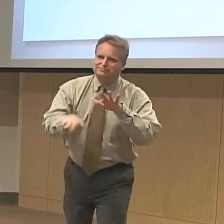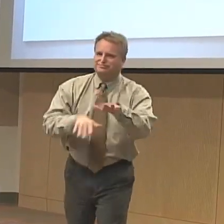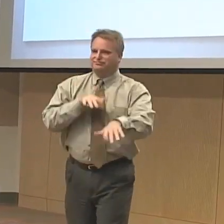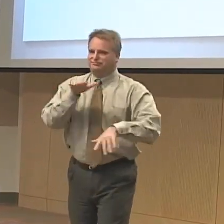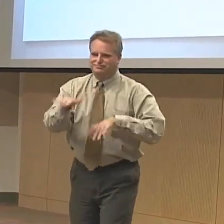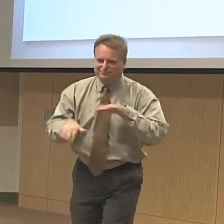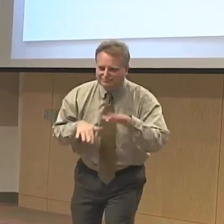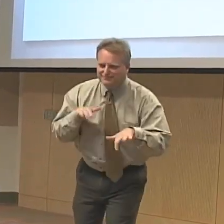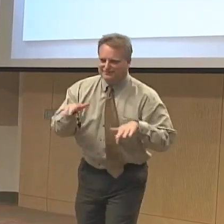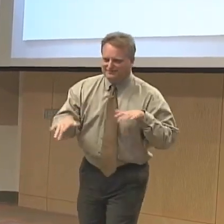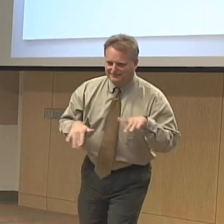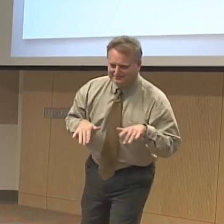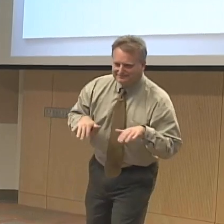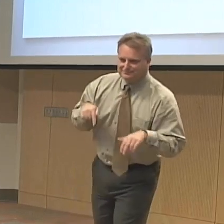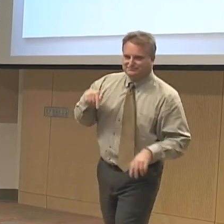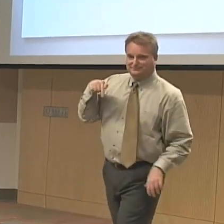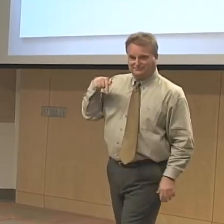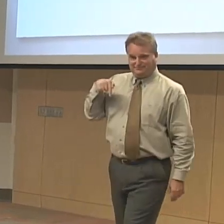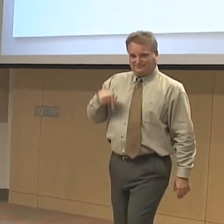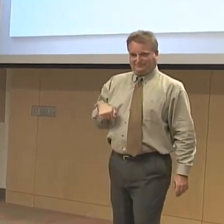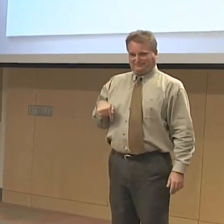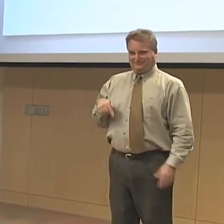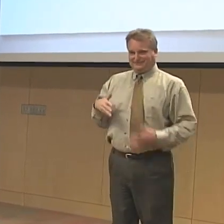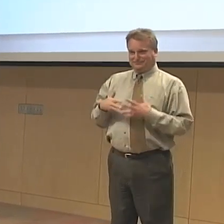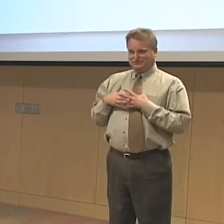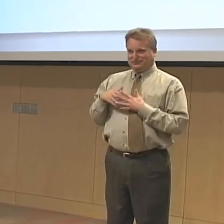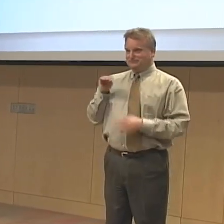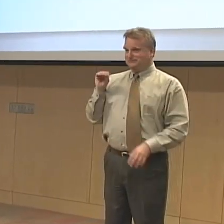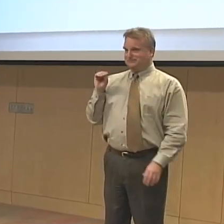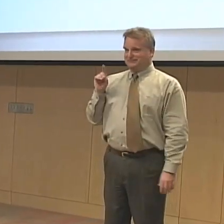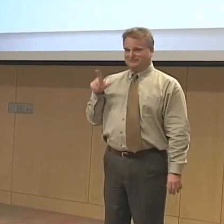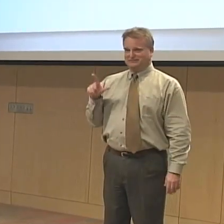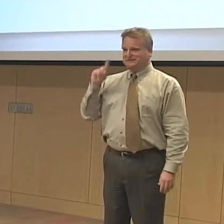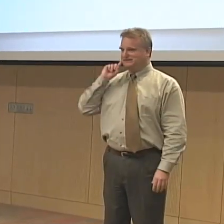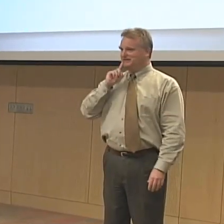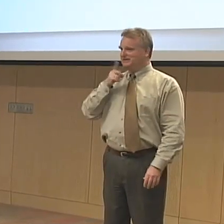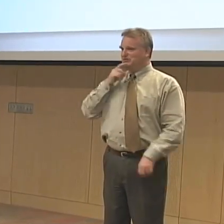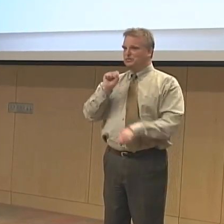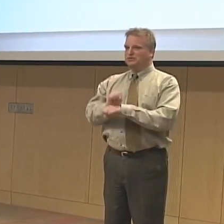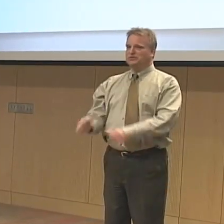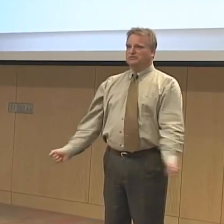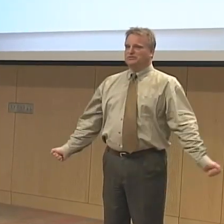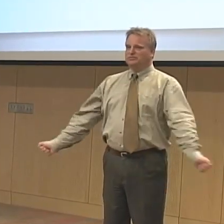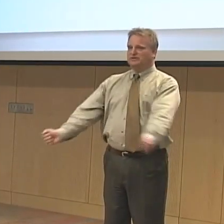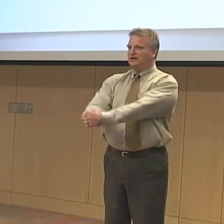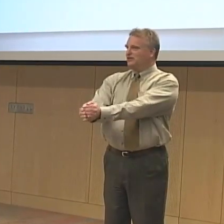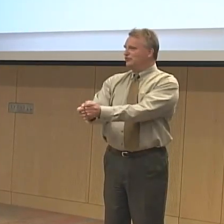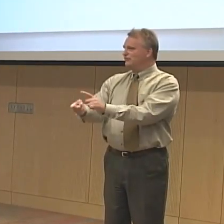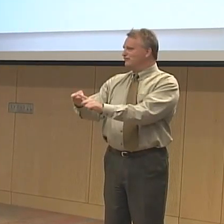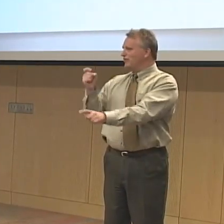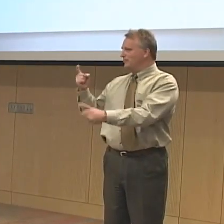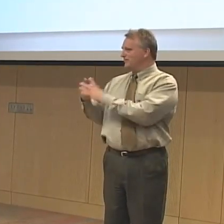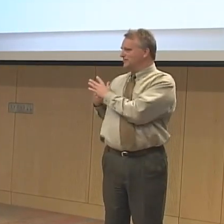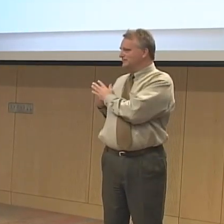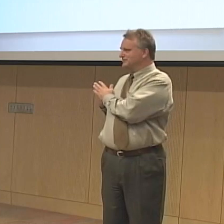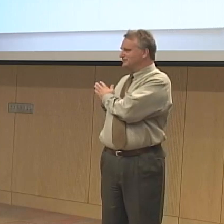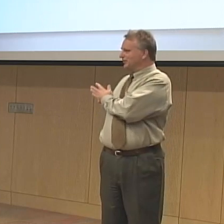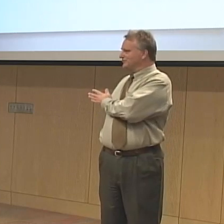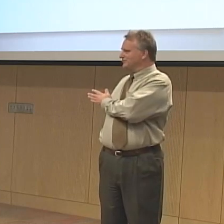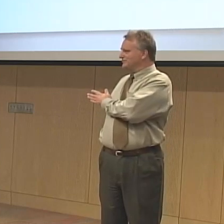people, trying to help deaf people. But the American model has been one of deaf and hearing people working together from the